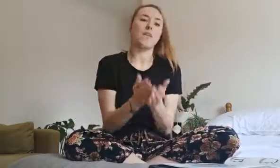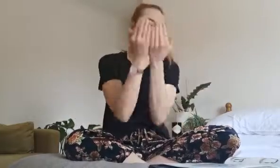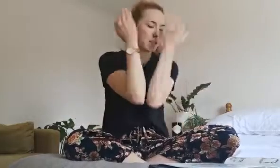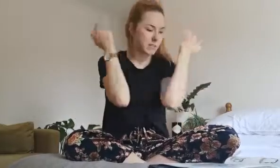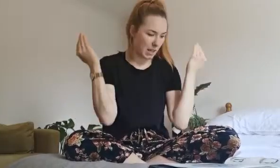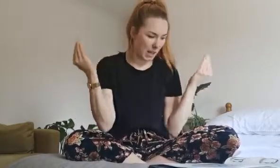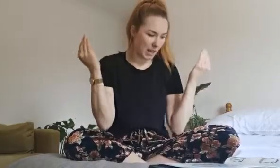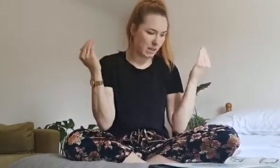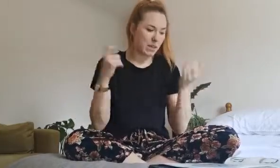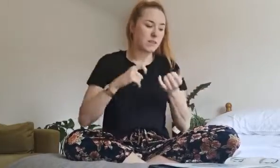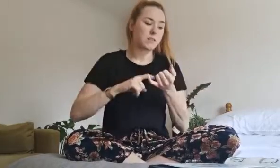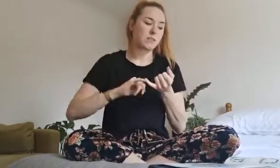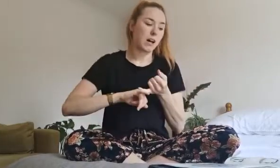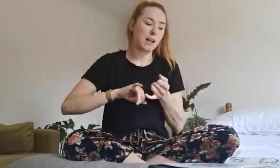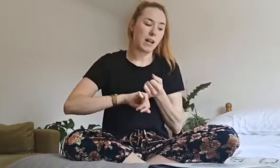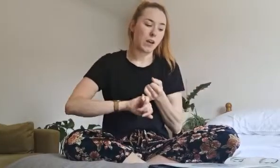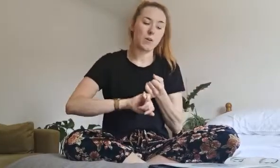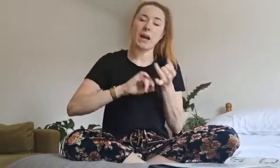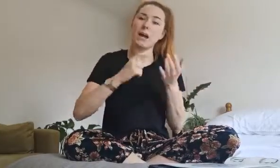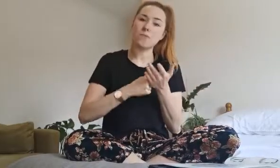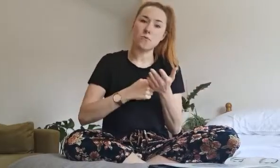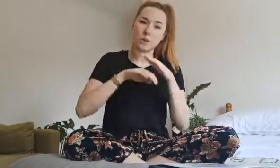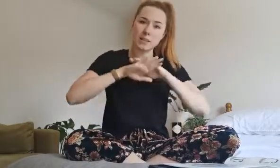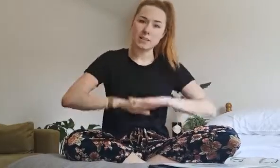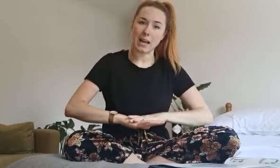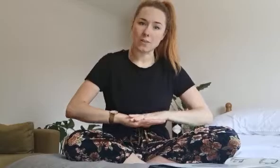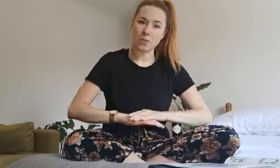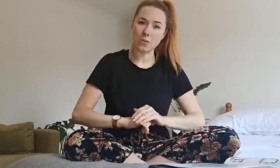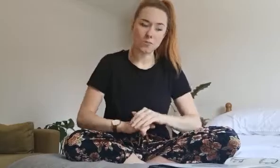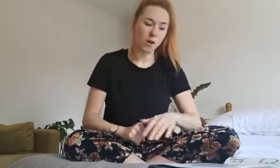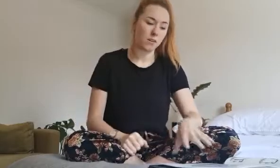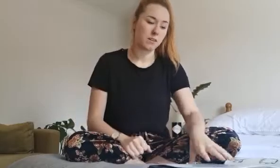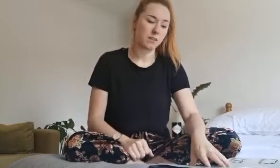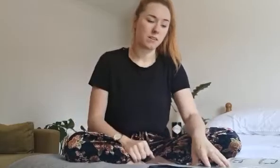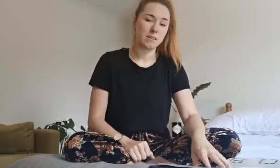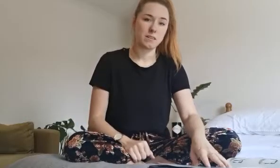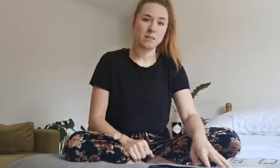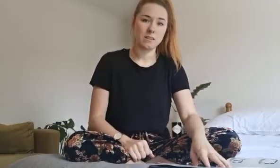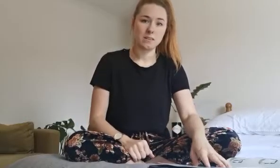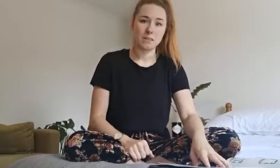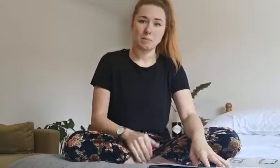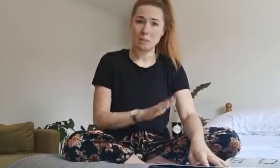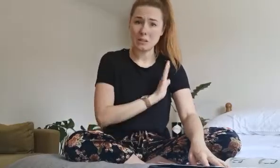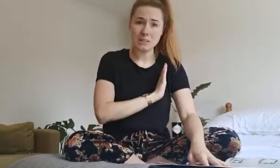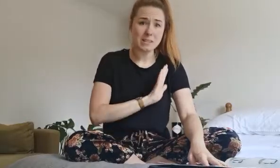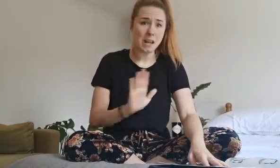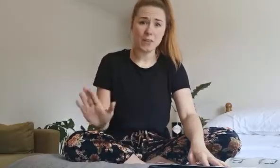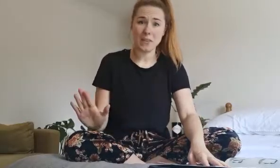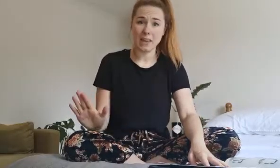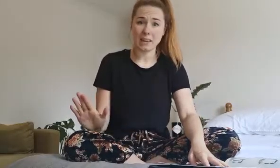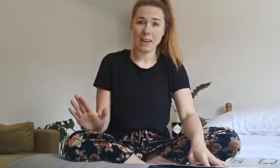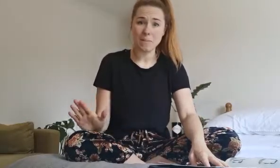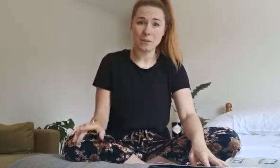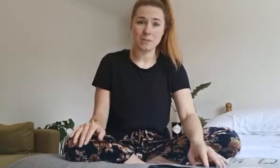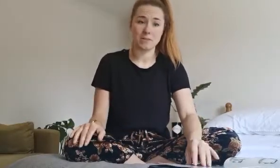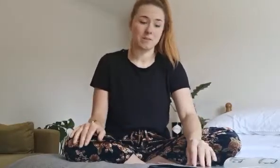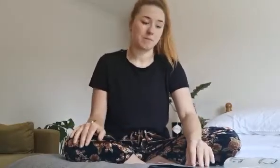after day, Silo and Roy sat on the rock, but nothing happened.